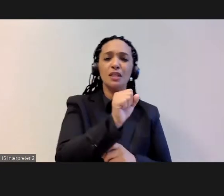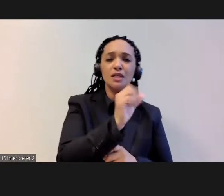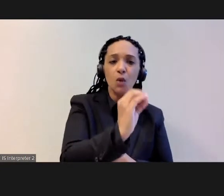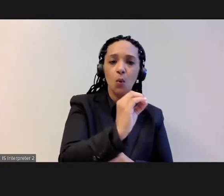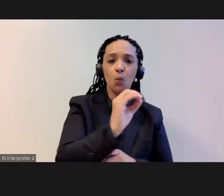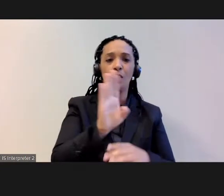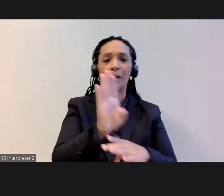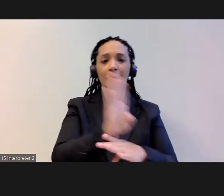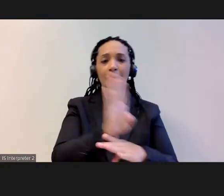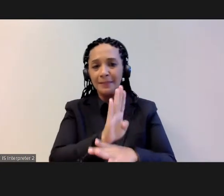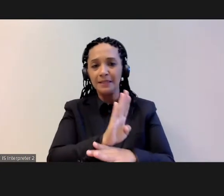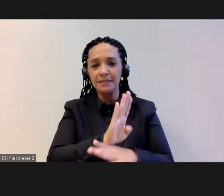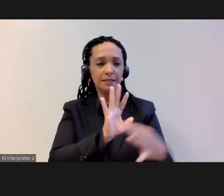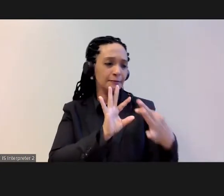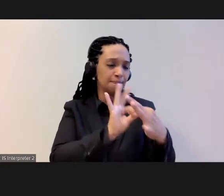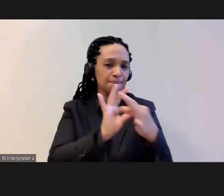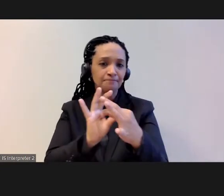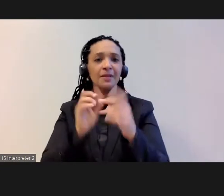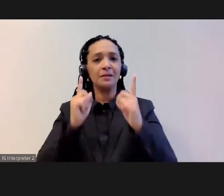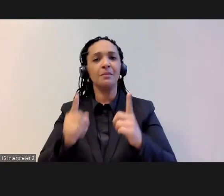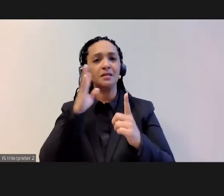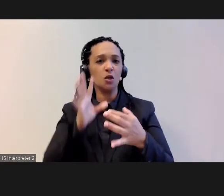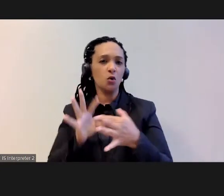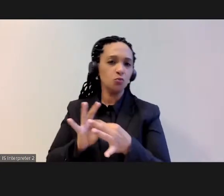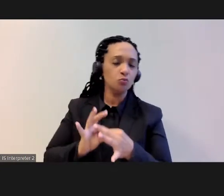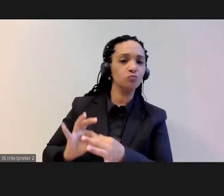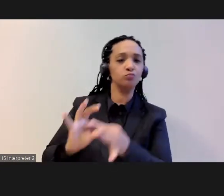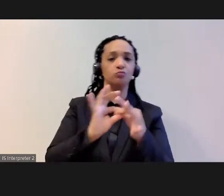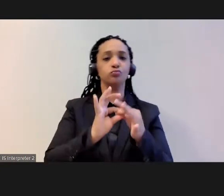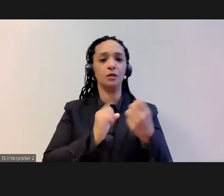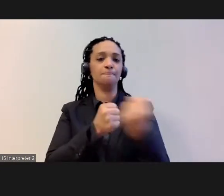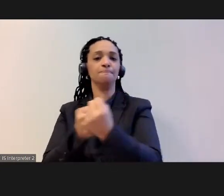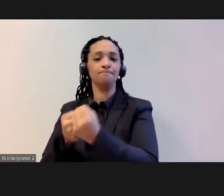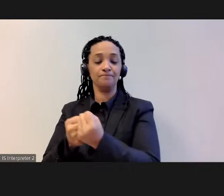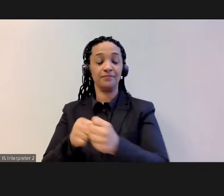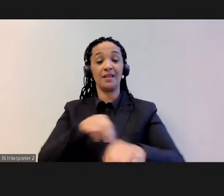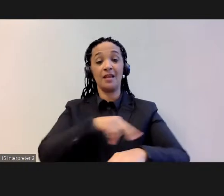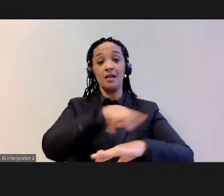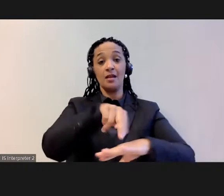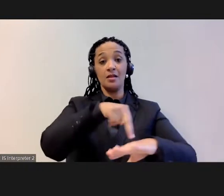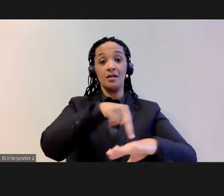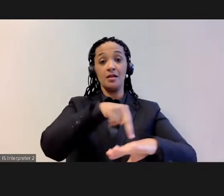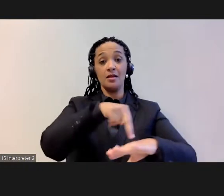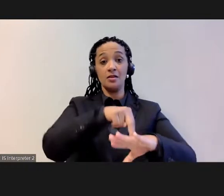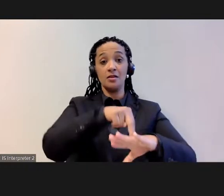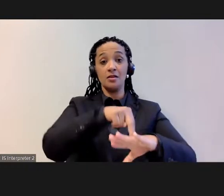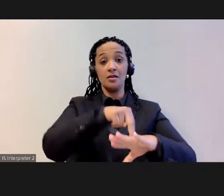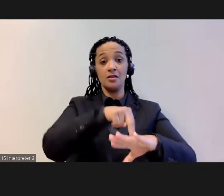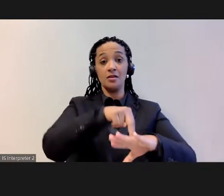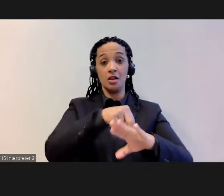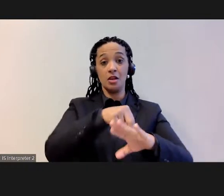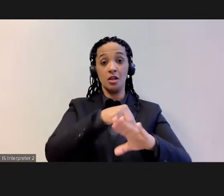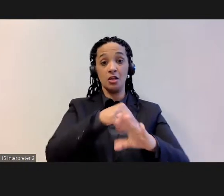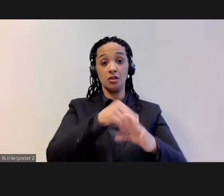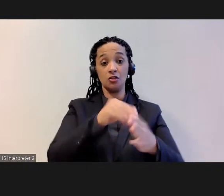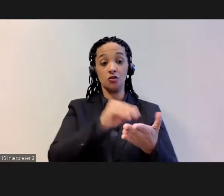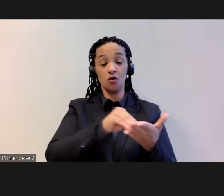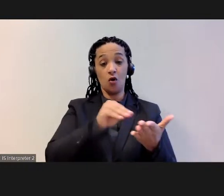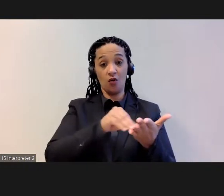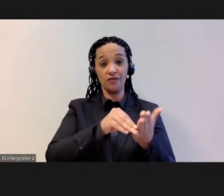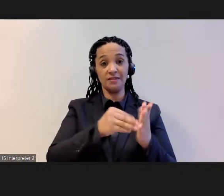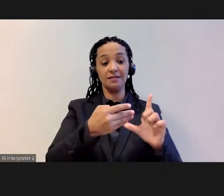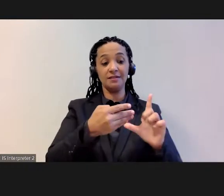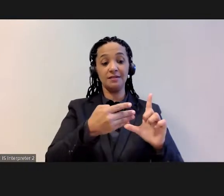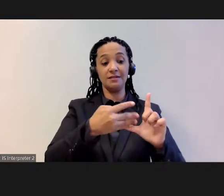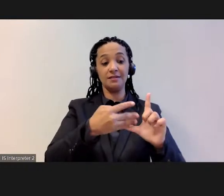to supplement national efforts through the National Offices of Statistics, supported by ministries of finance, but also looking at local